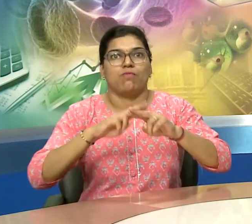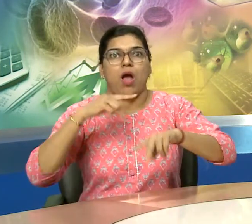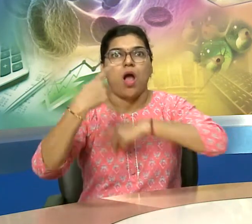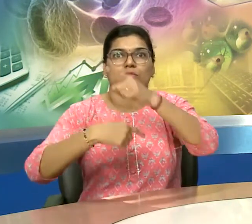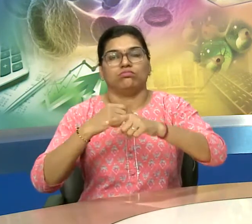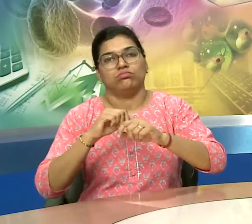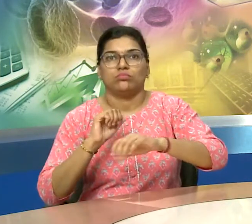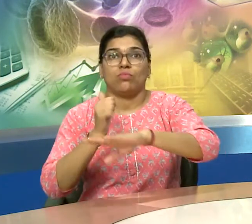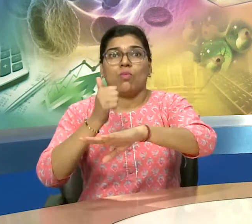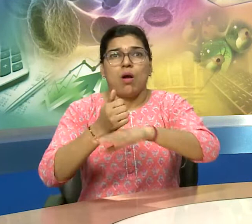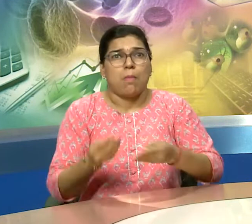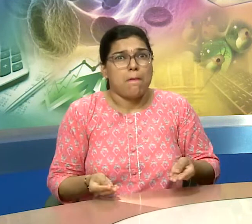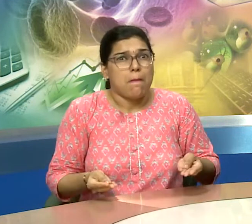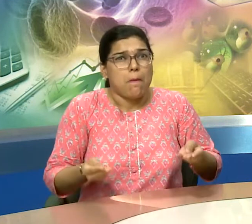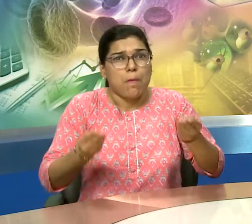lead to their depletion.